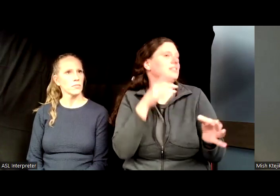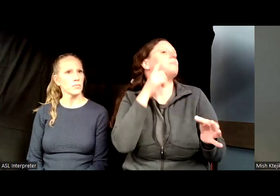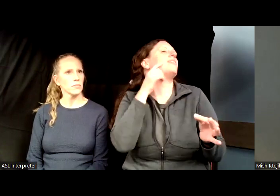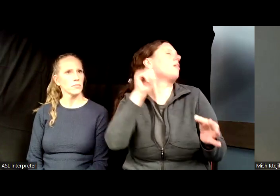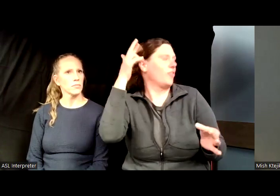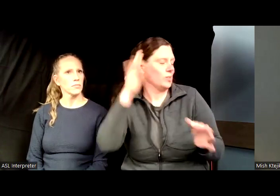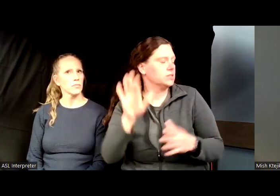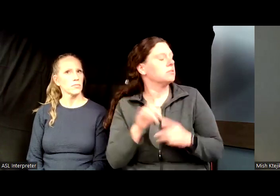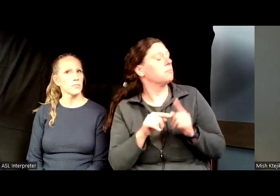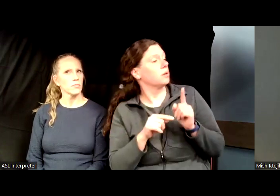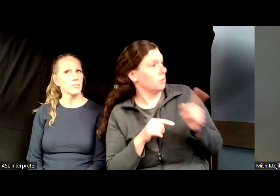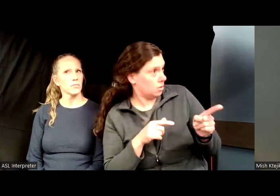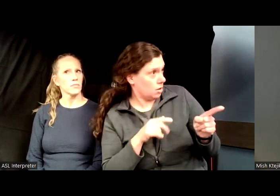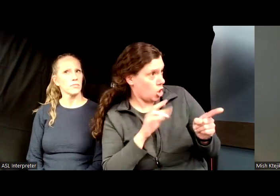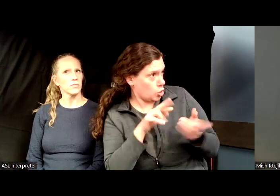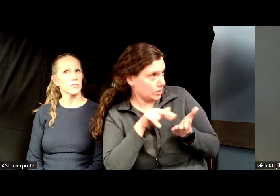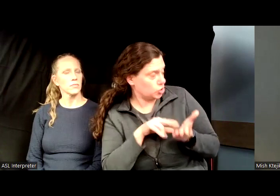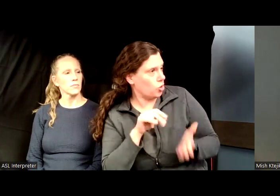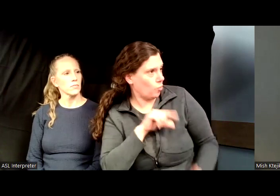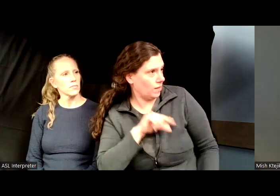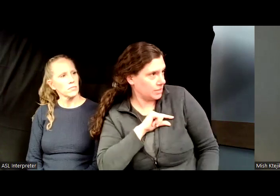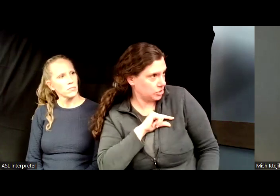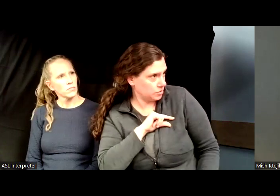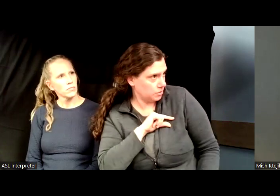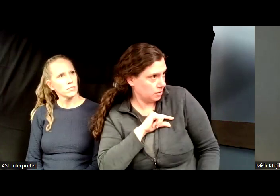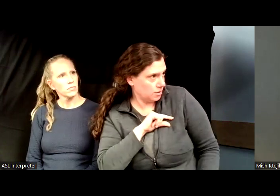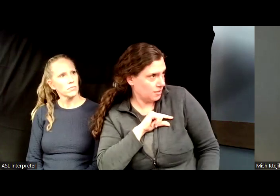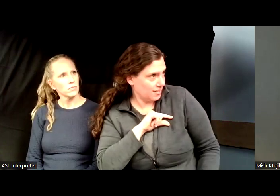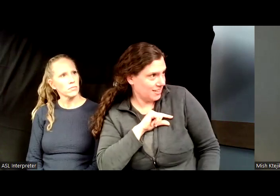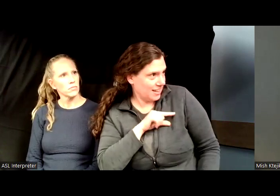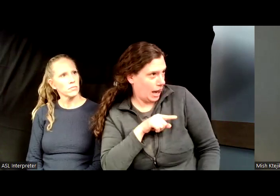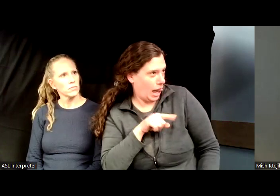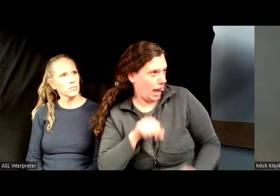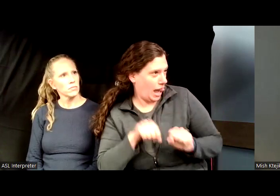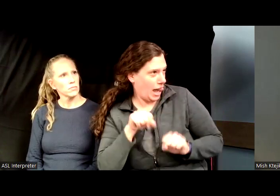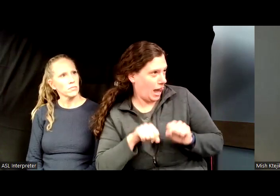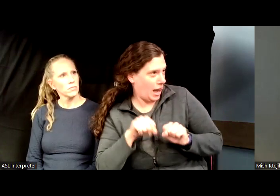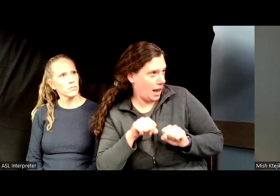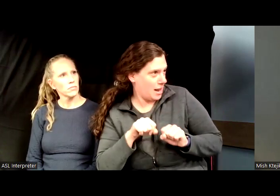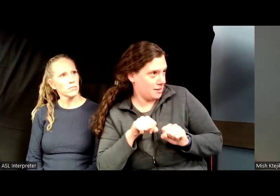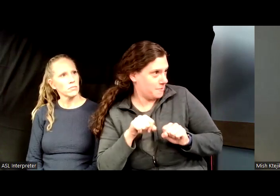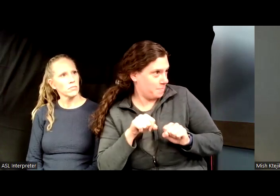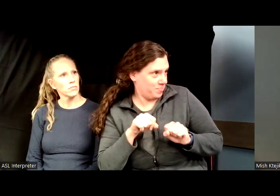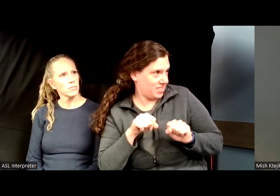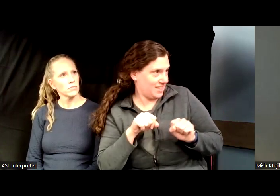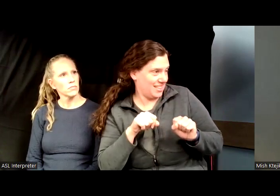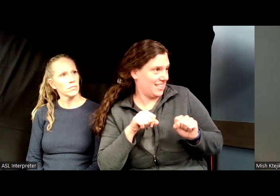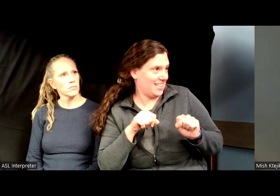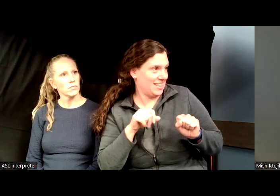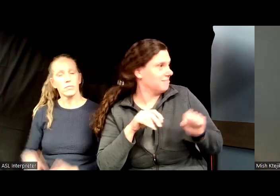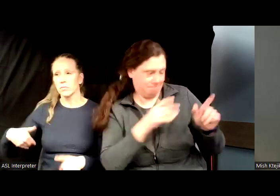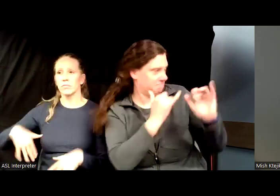60 hours. I am still in process for whatever reasons. Are you registered or qualified? I haven't taken